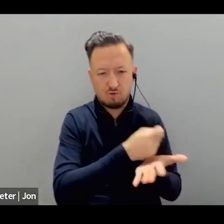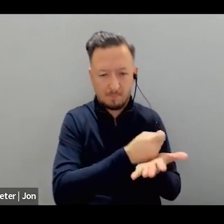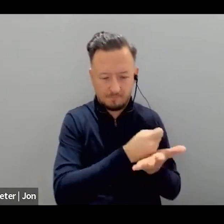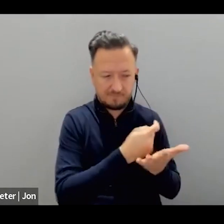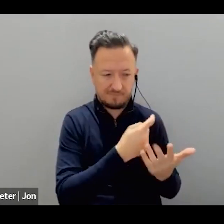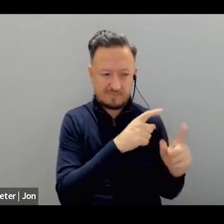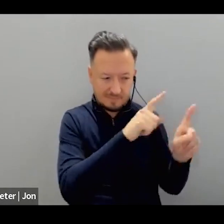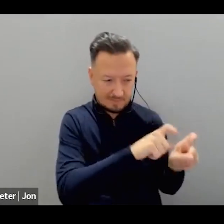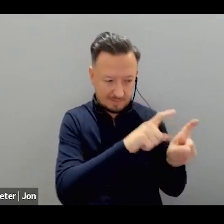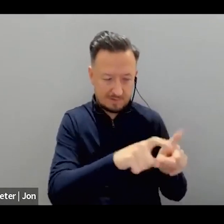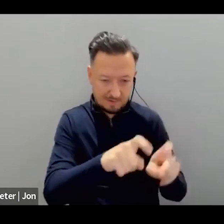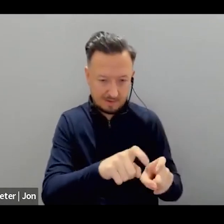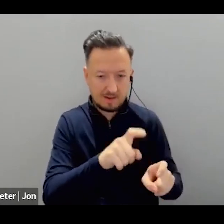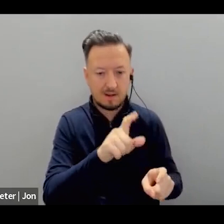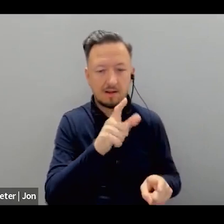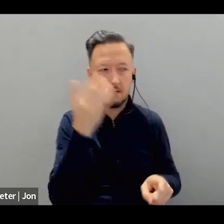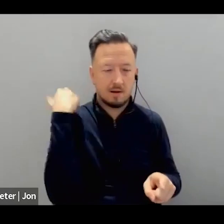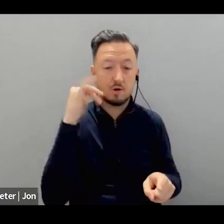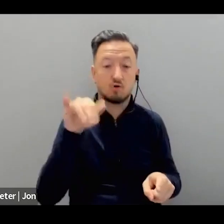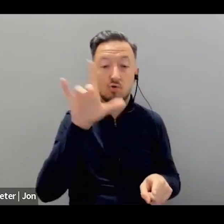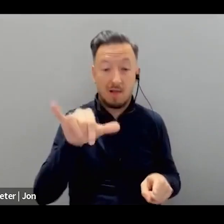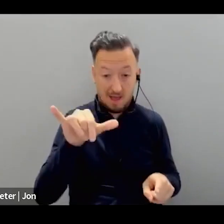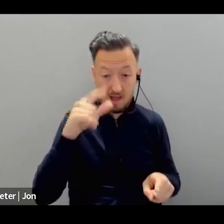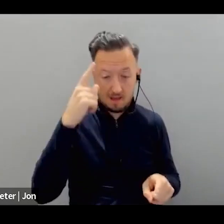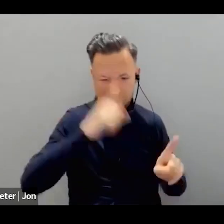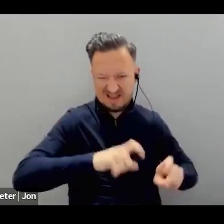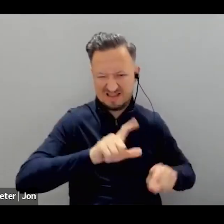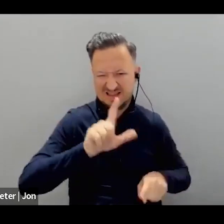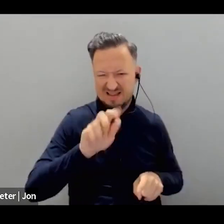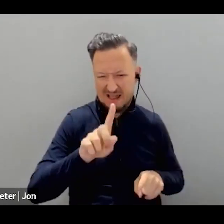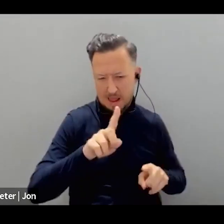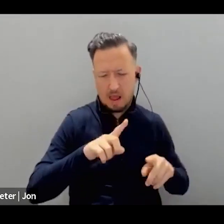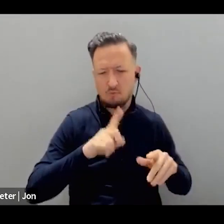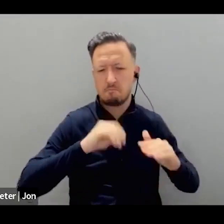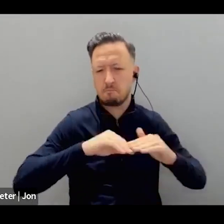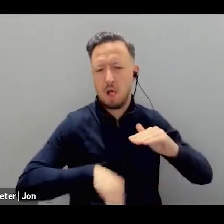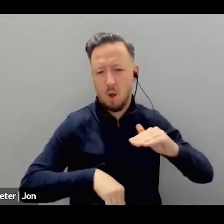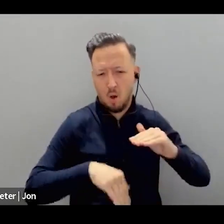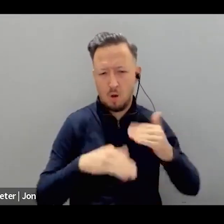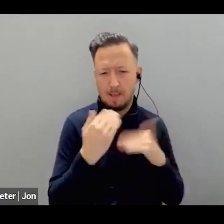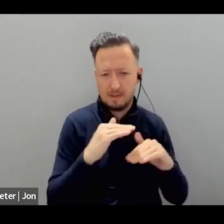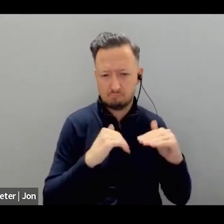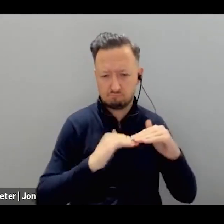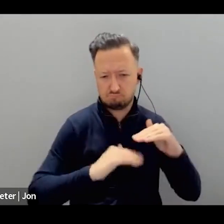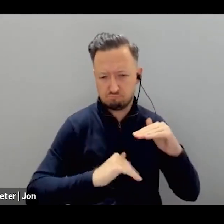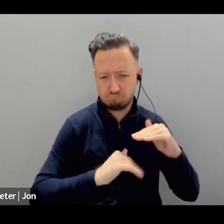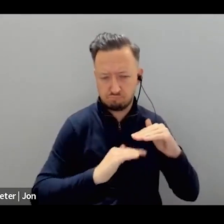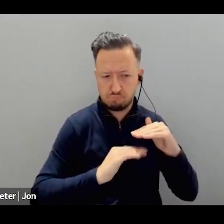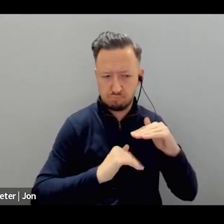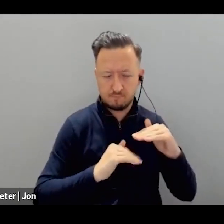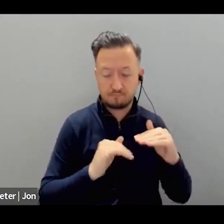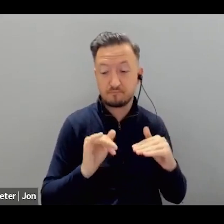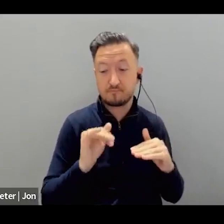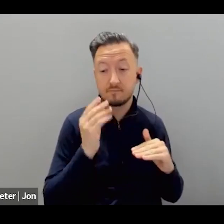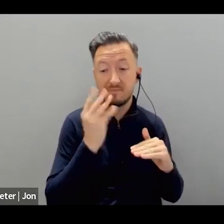tested for lead at their source water in July. Those results were below the detection limits. And is also worth noting that